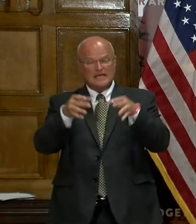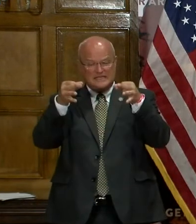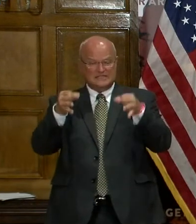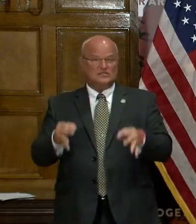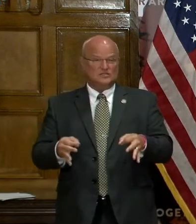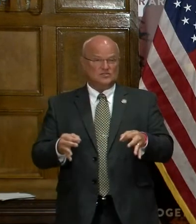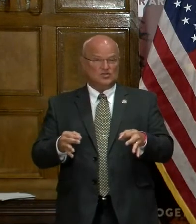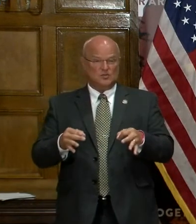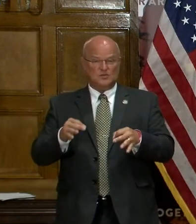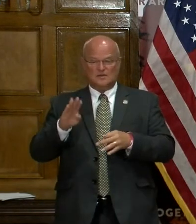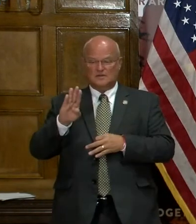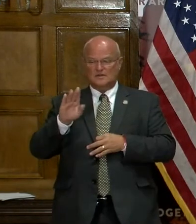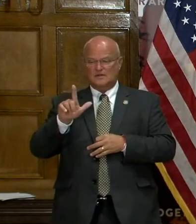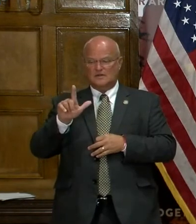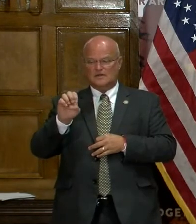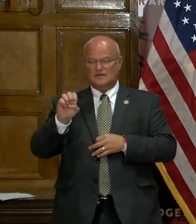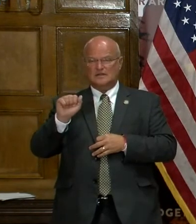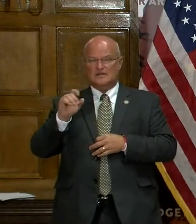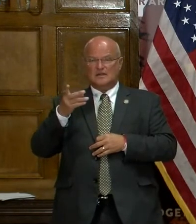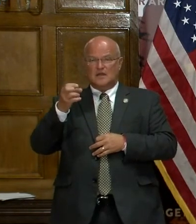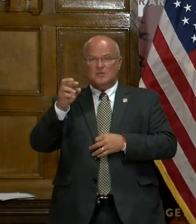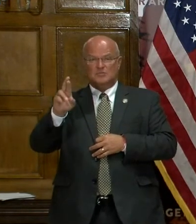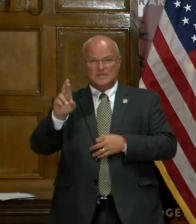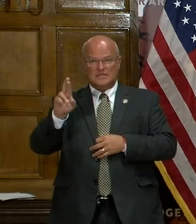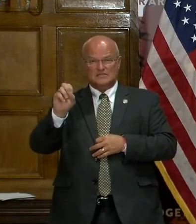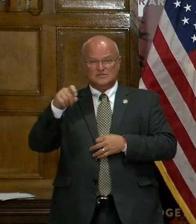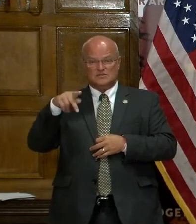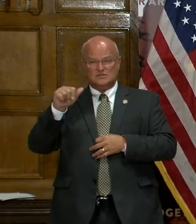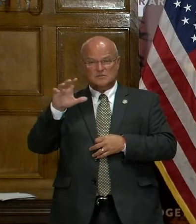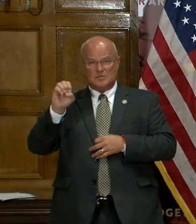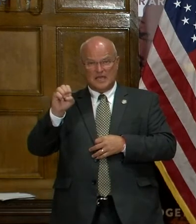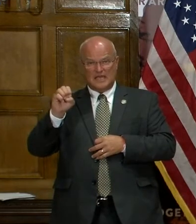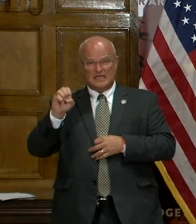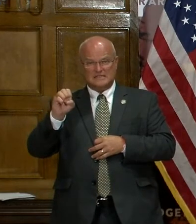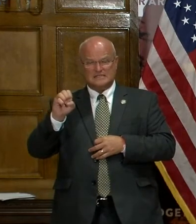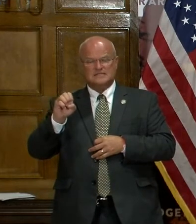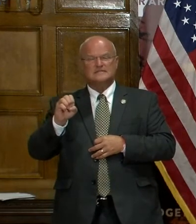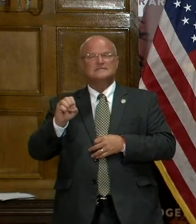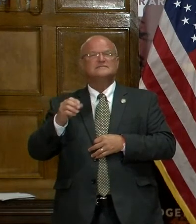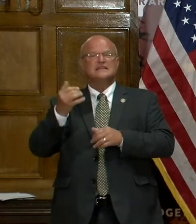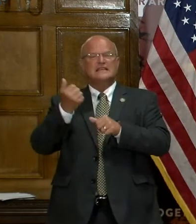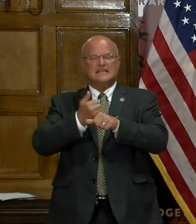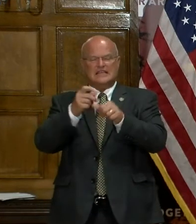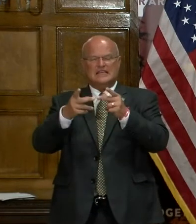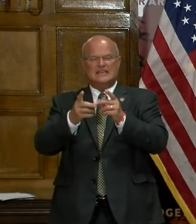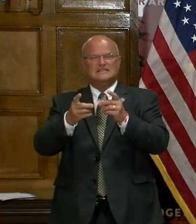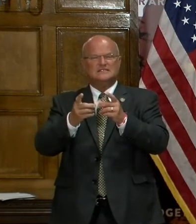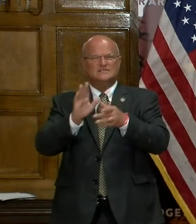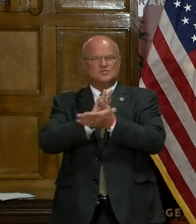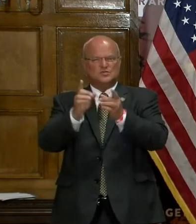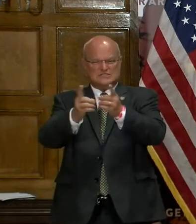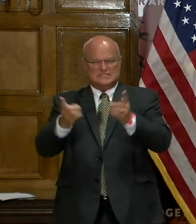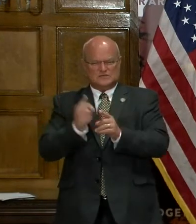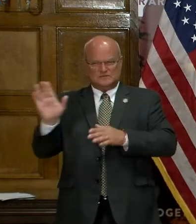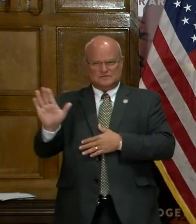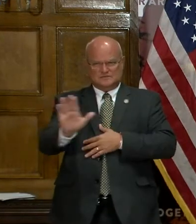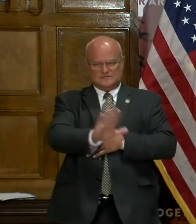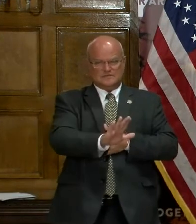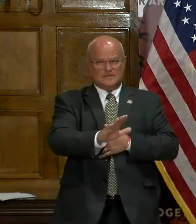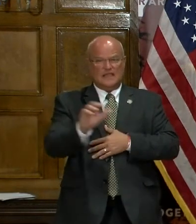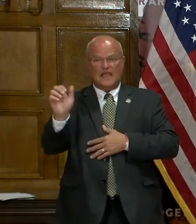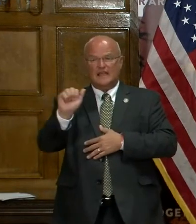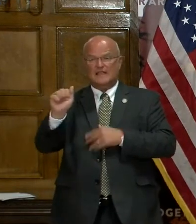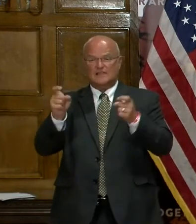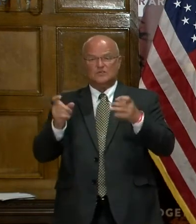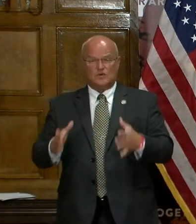determine bleacher space is going to be up to each individual school district and the athletic directors